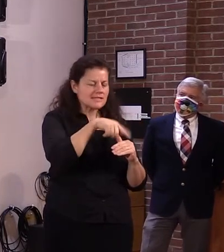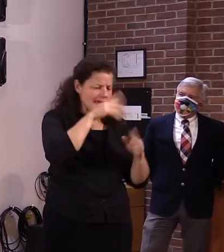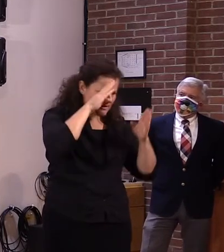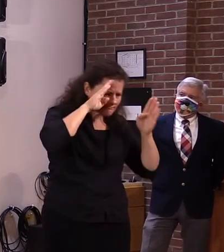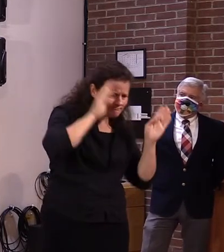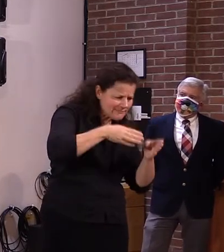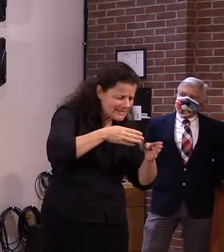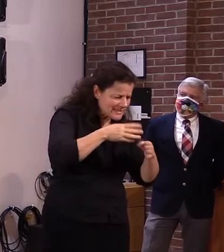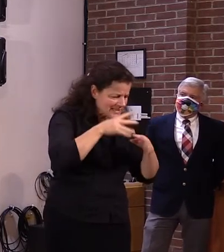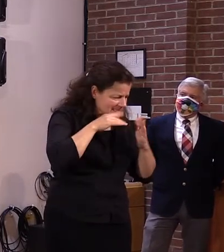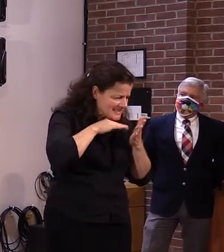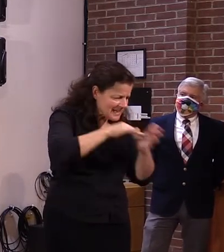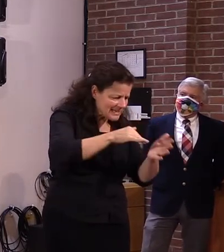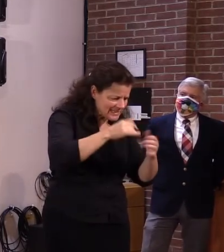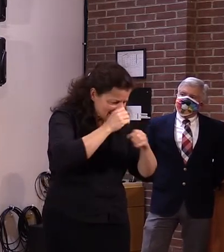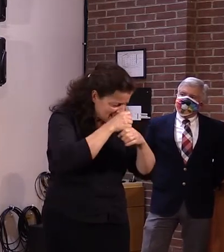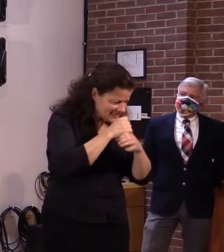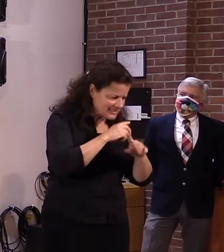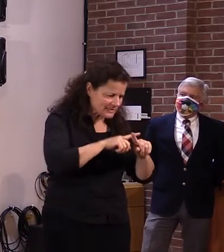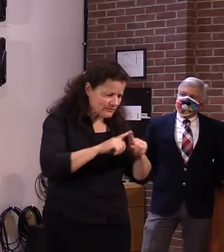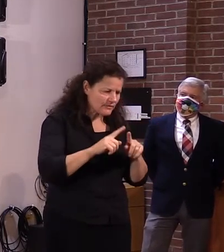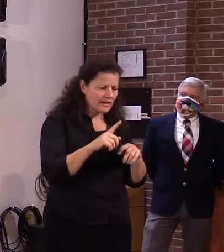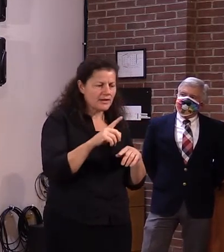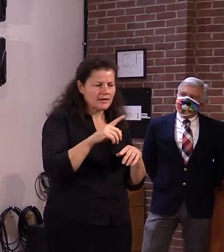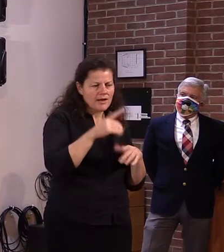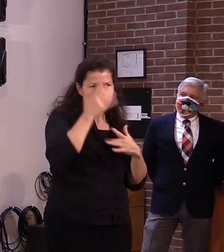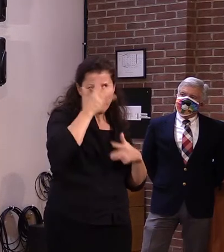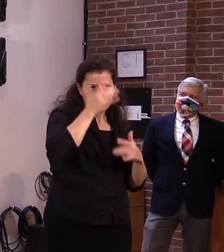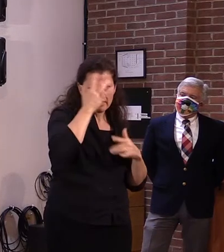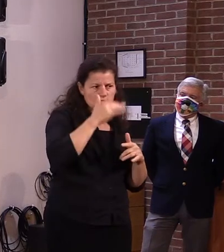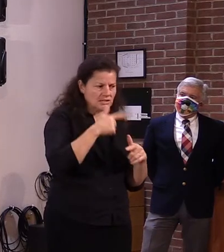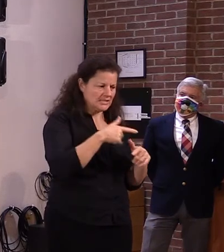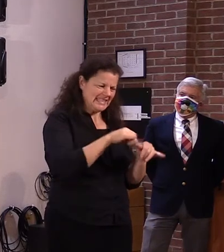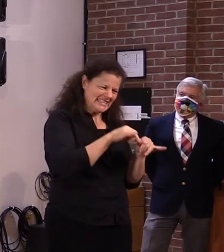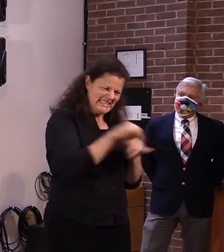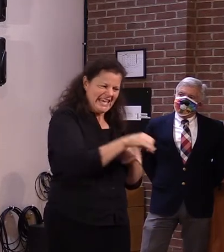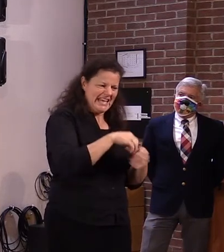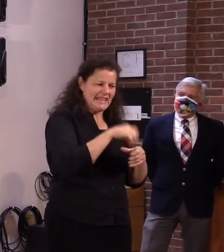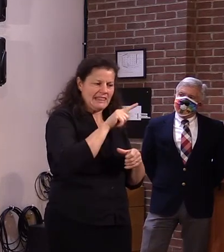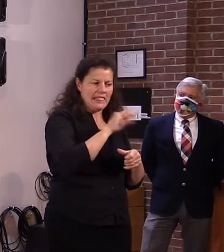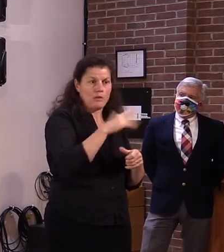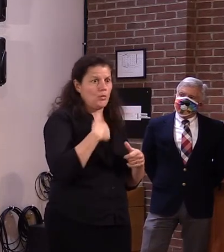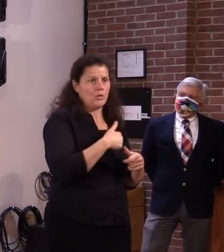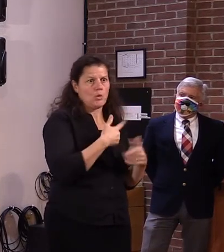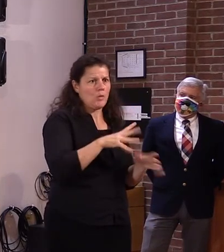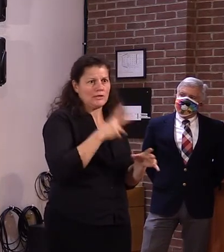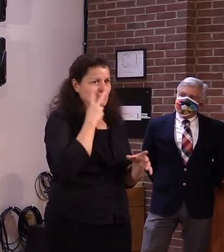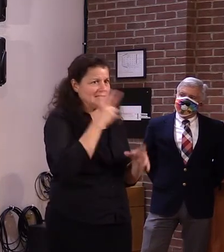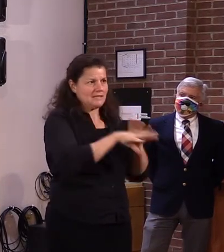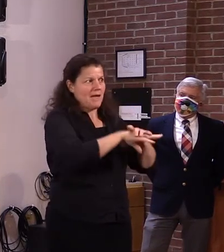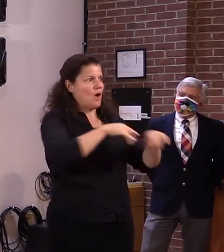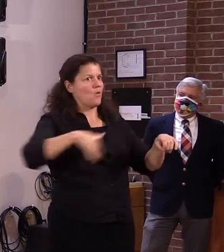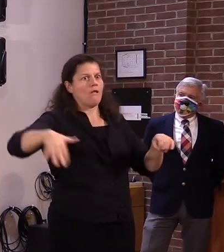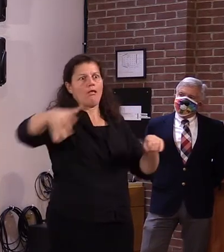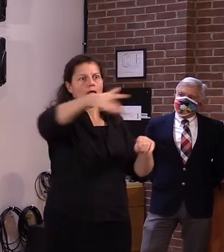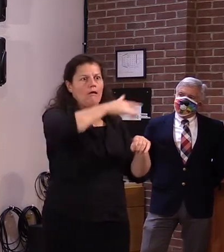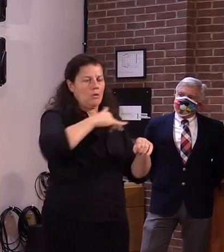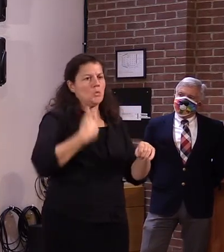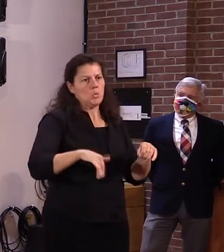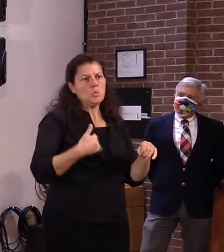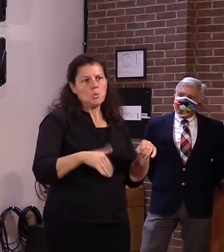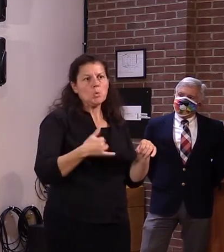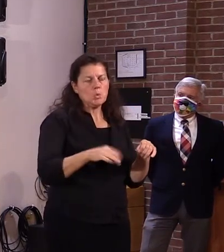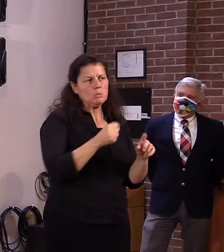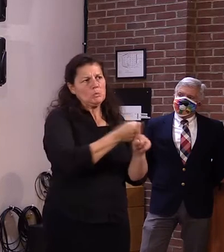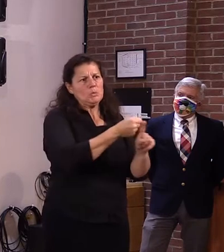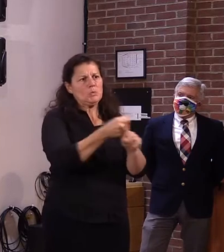that we don't want to go outside of a laboratory setting. And I'm quite